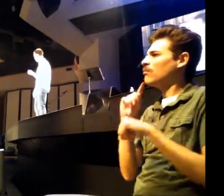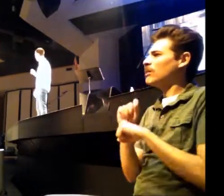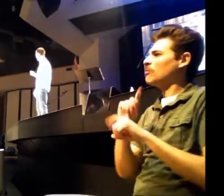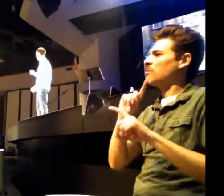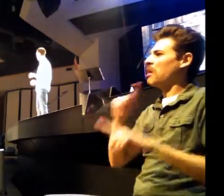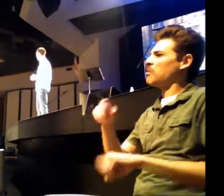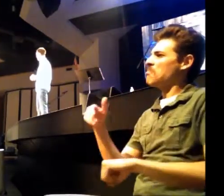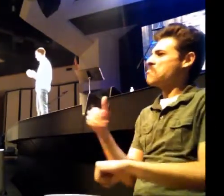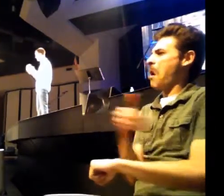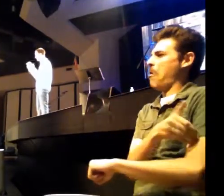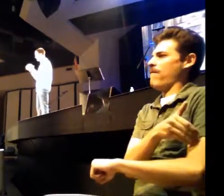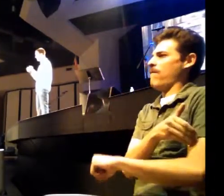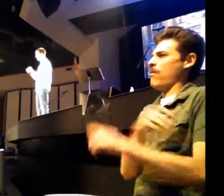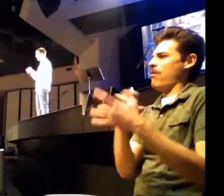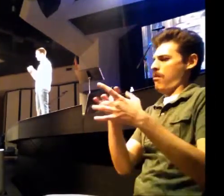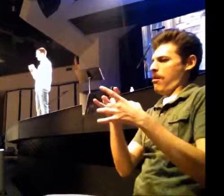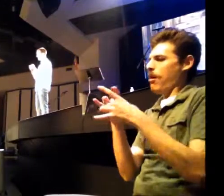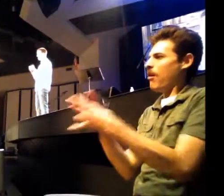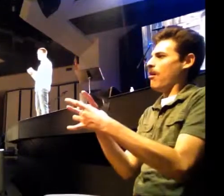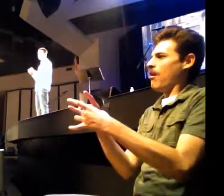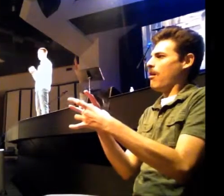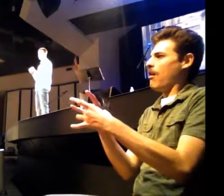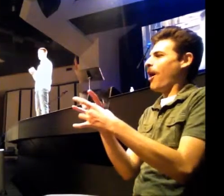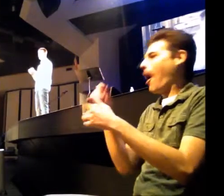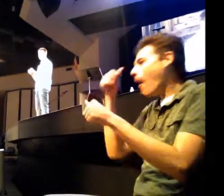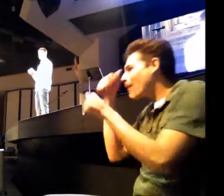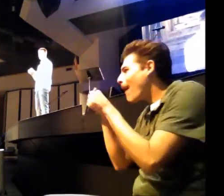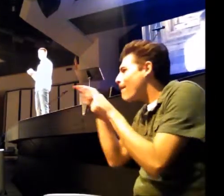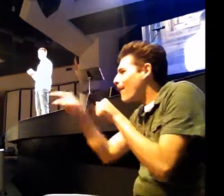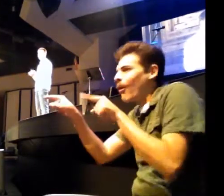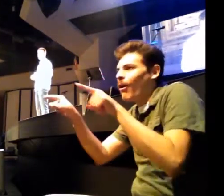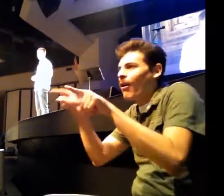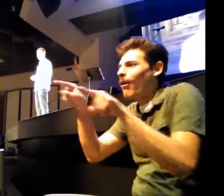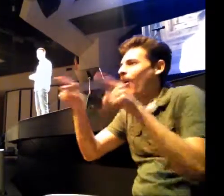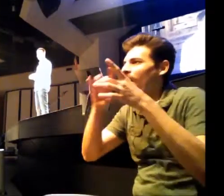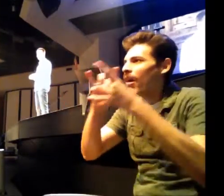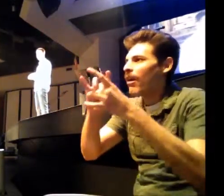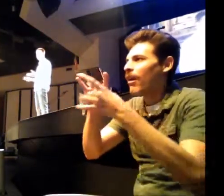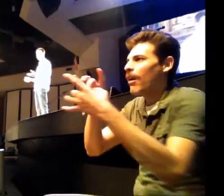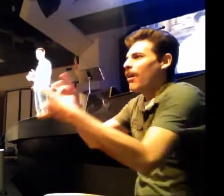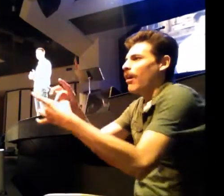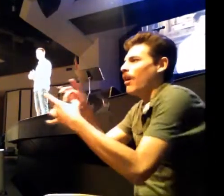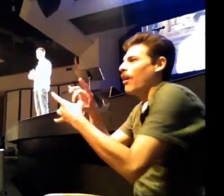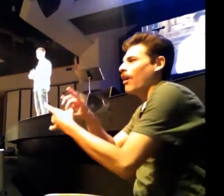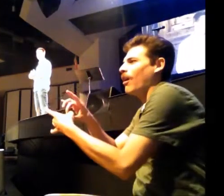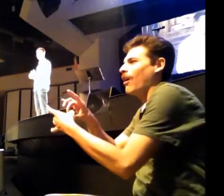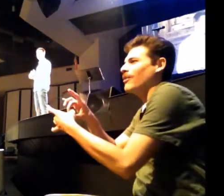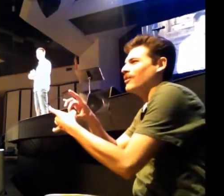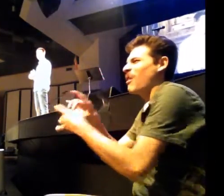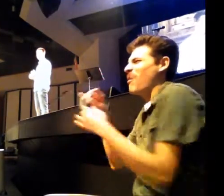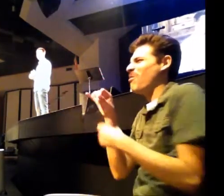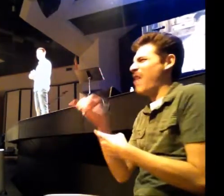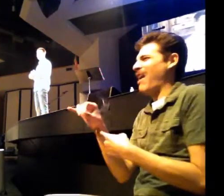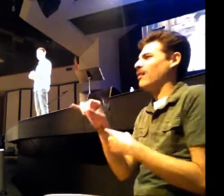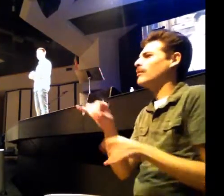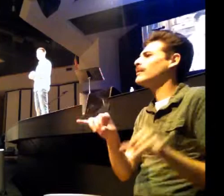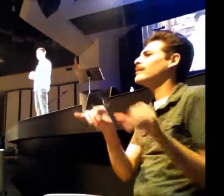It unifies them. It solidifies them as a people. That's what it does with my family. I imagine that's what it does with yours.